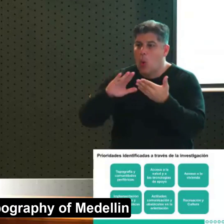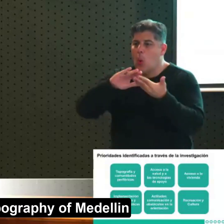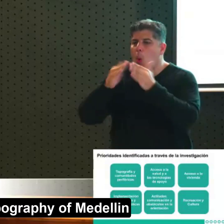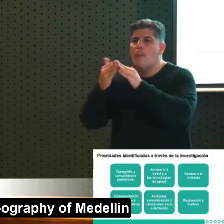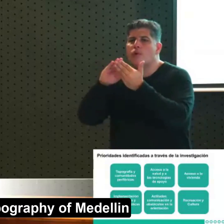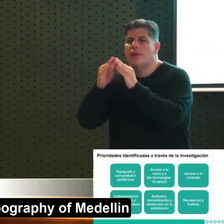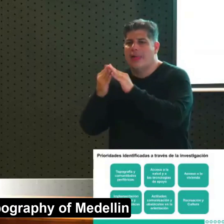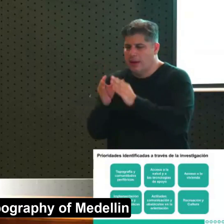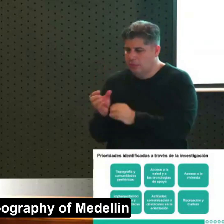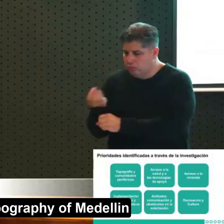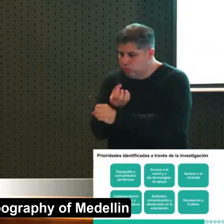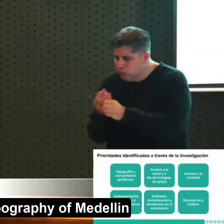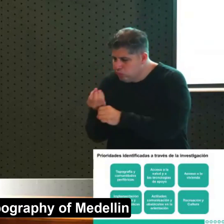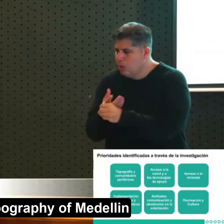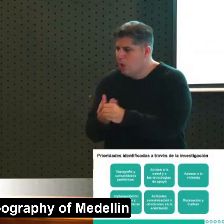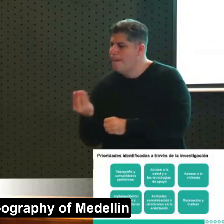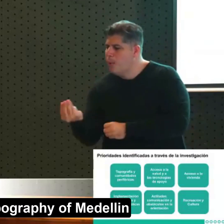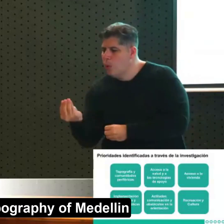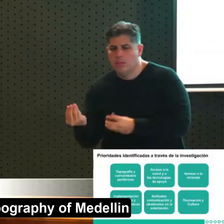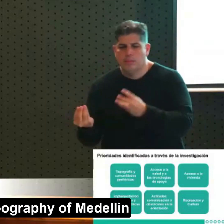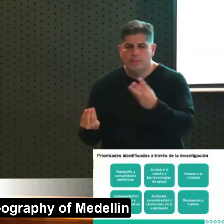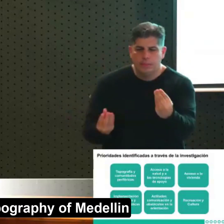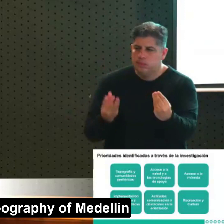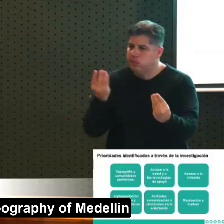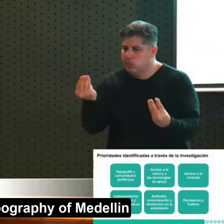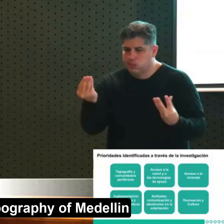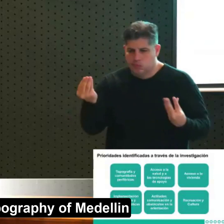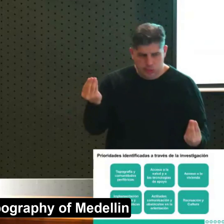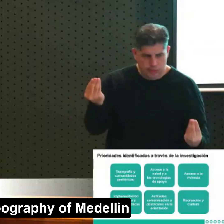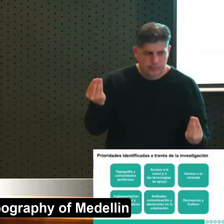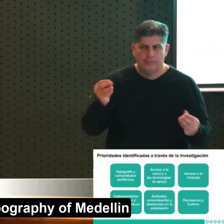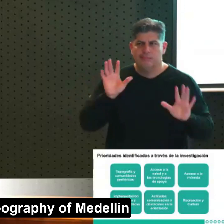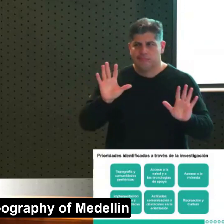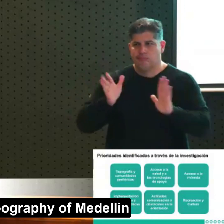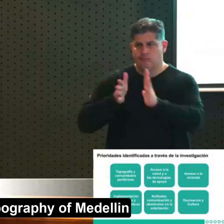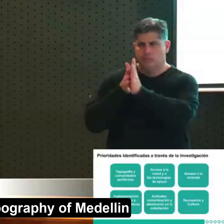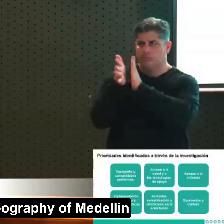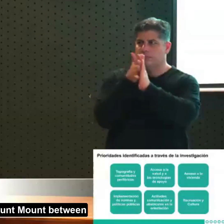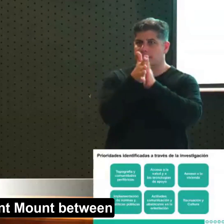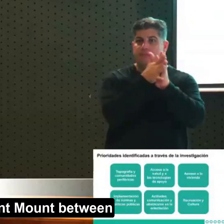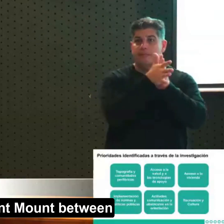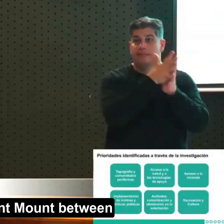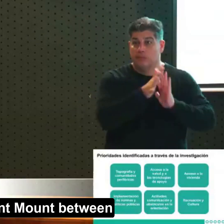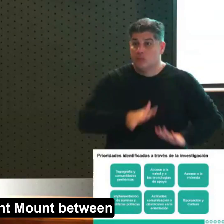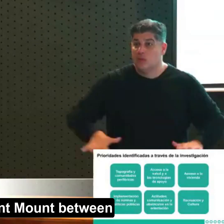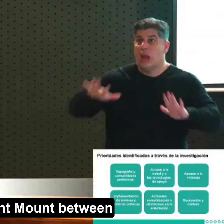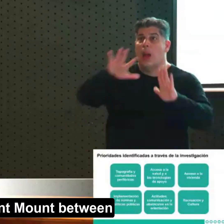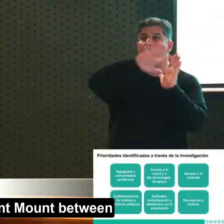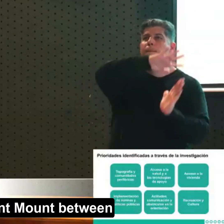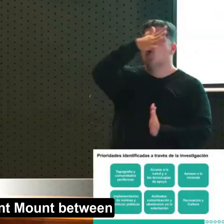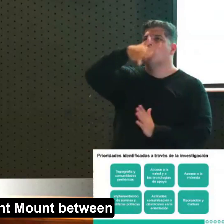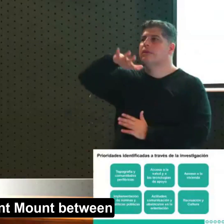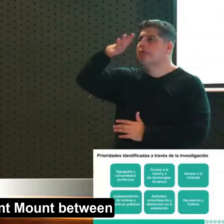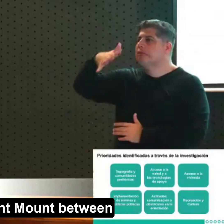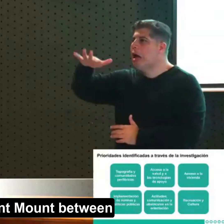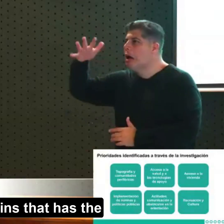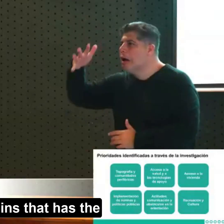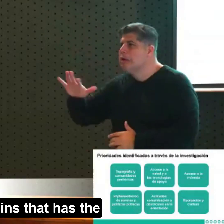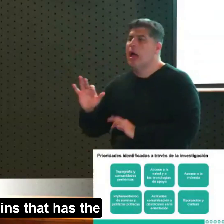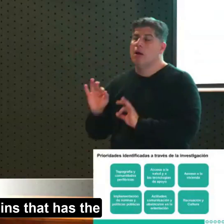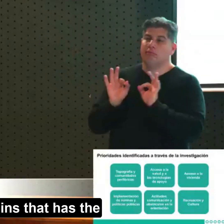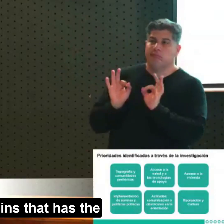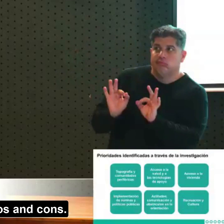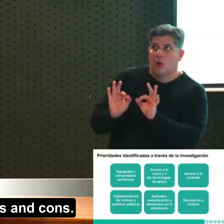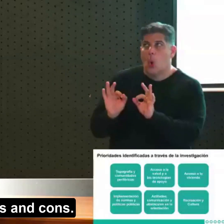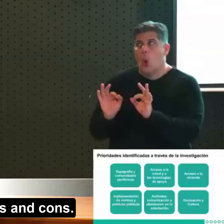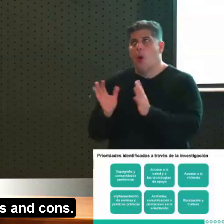now, with Clara, the topography of Medellin is in between mountains